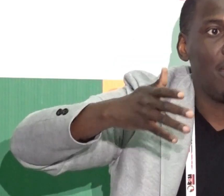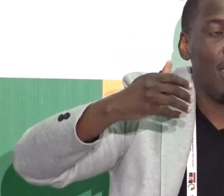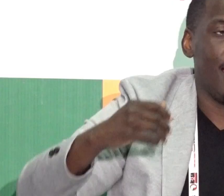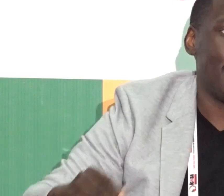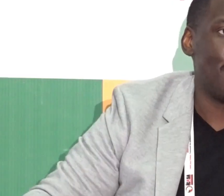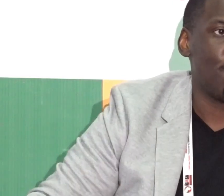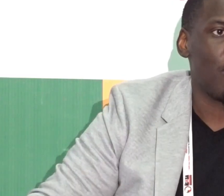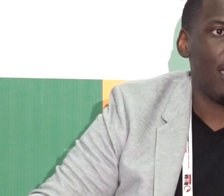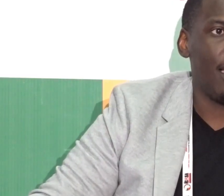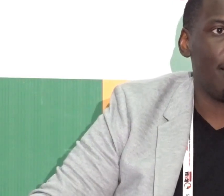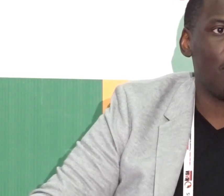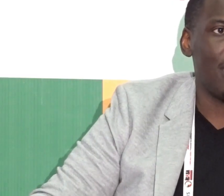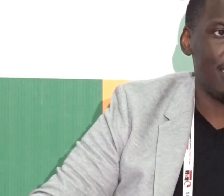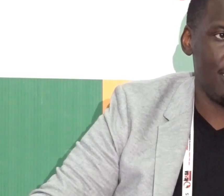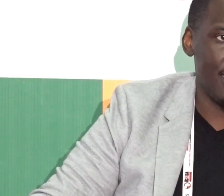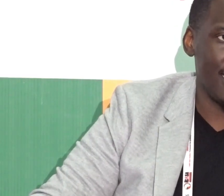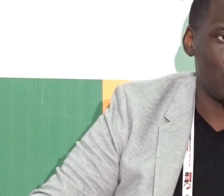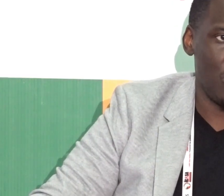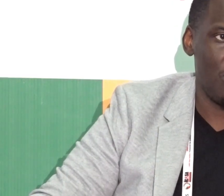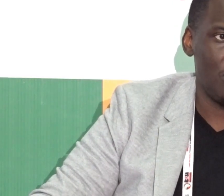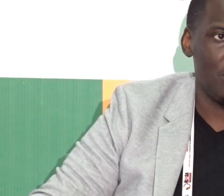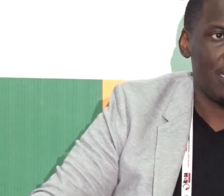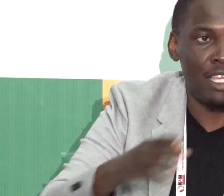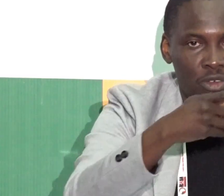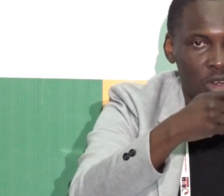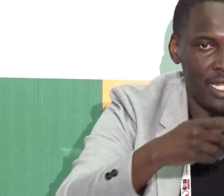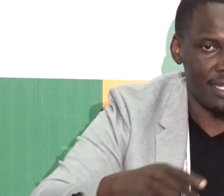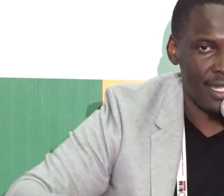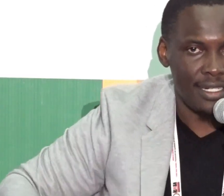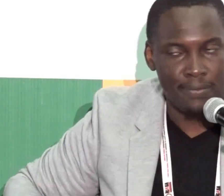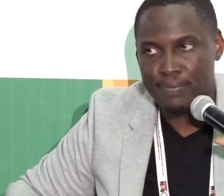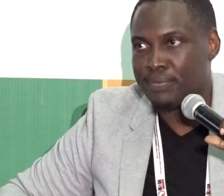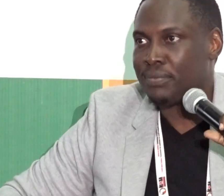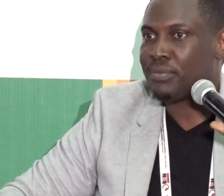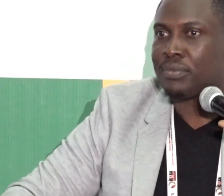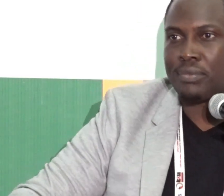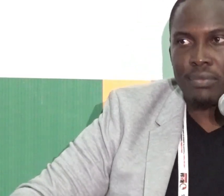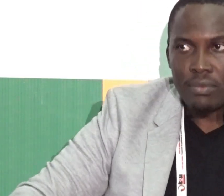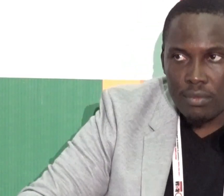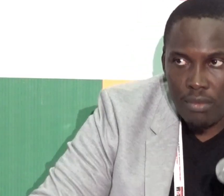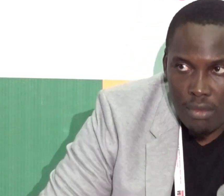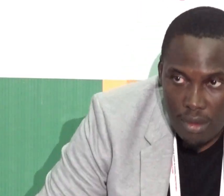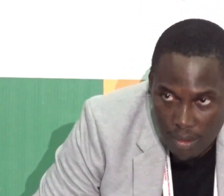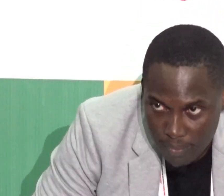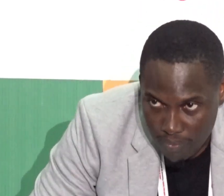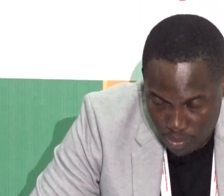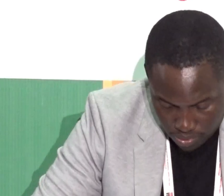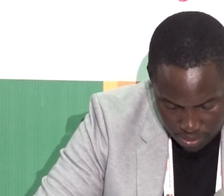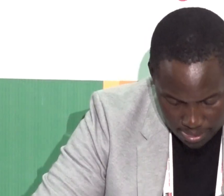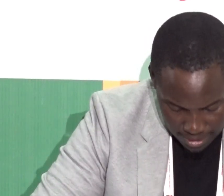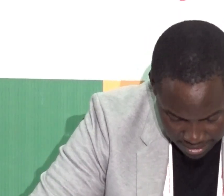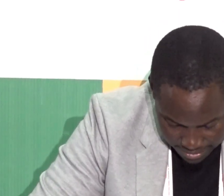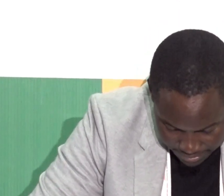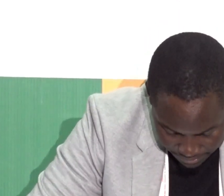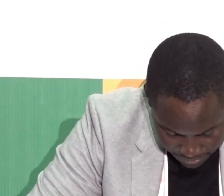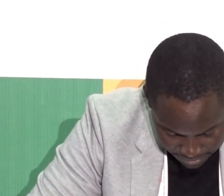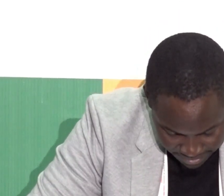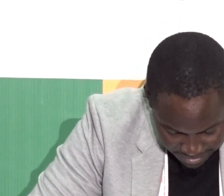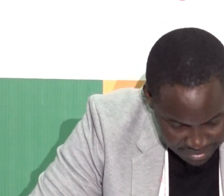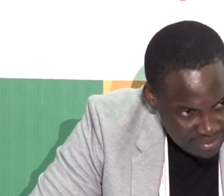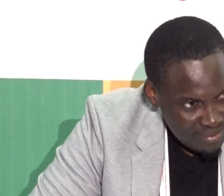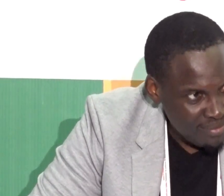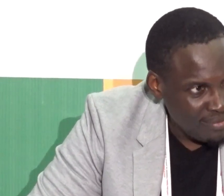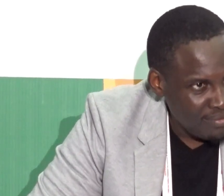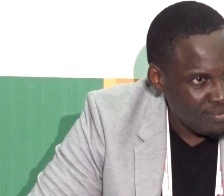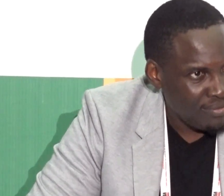have that data as well. Thank you for raising that. Thank you, Dr. Friday. Initially,